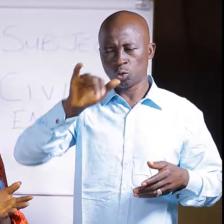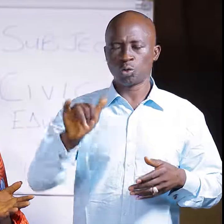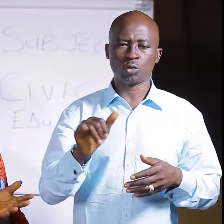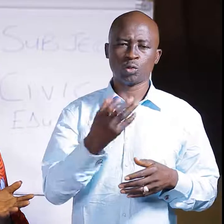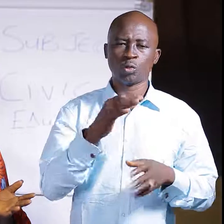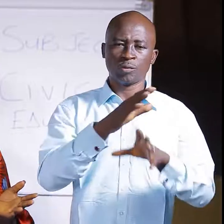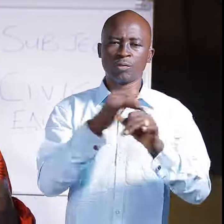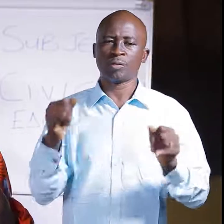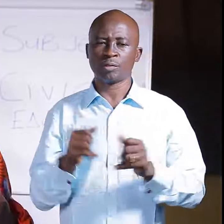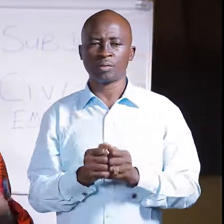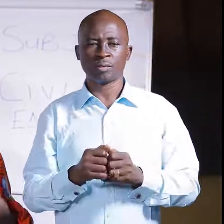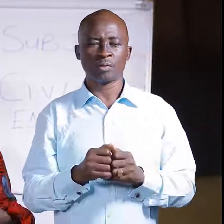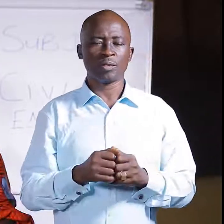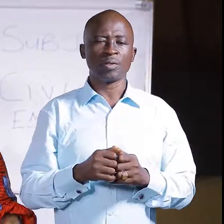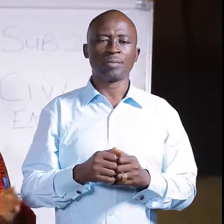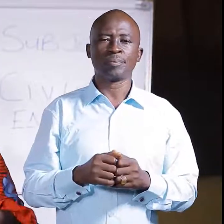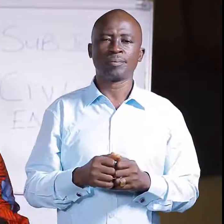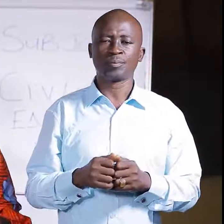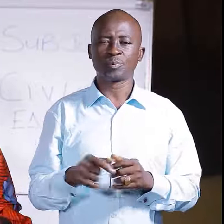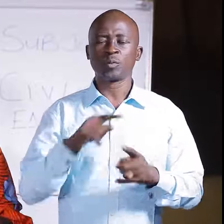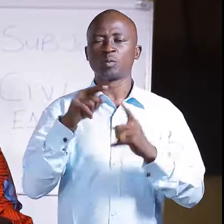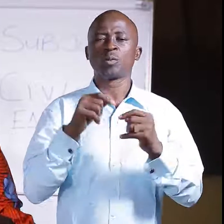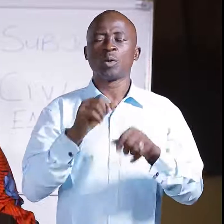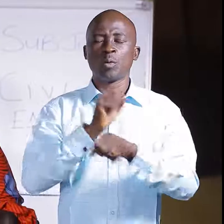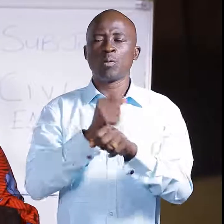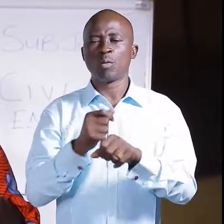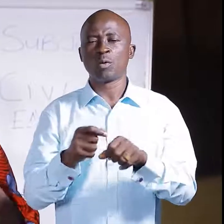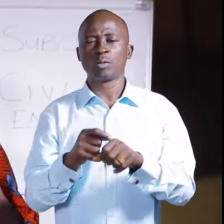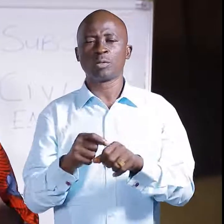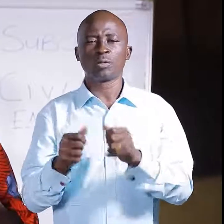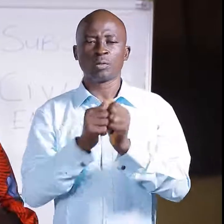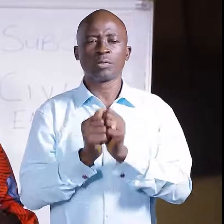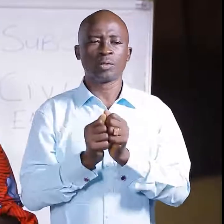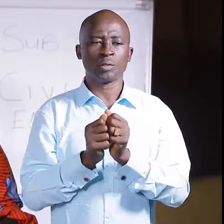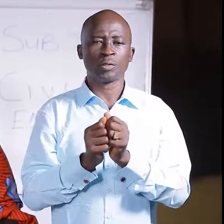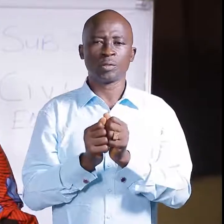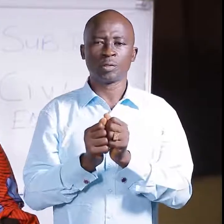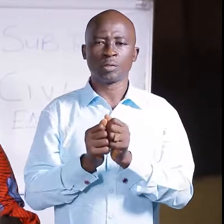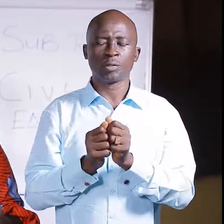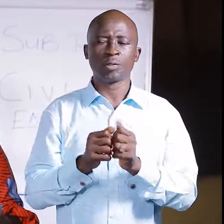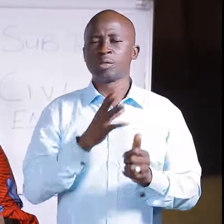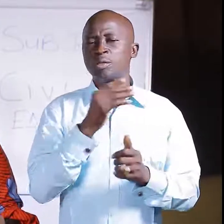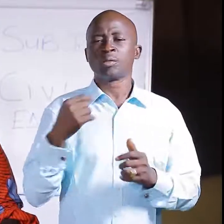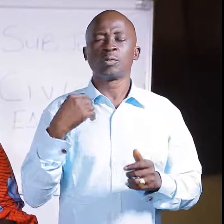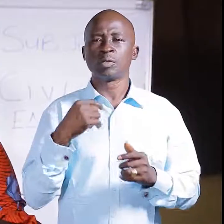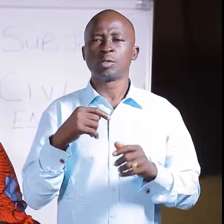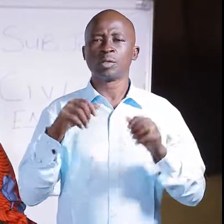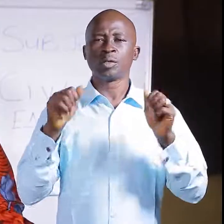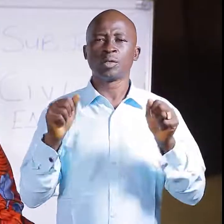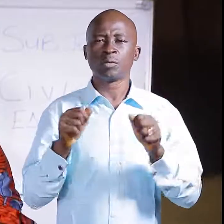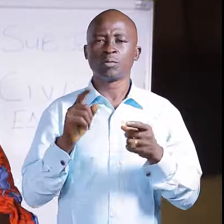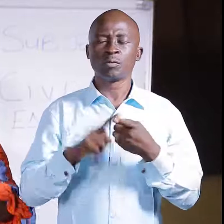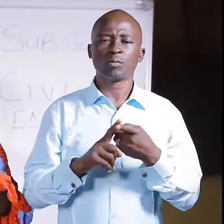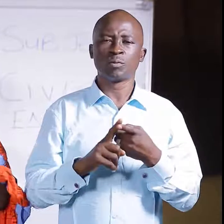My dear learners, when we team up and we work together and we are able to succeed,